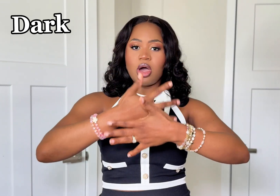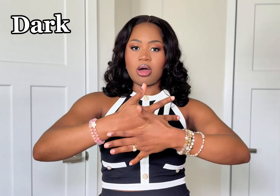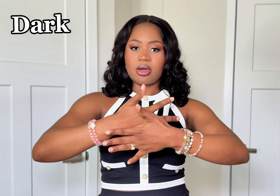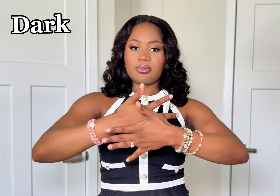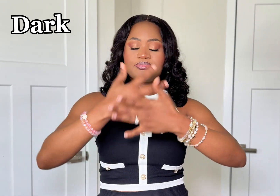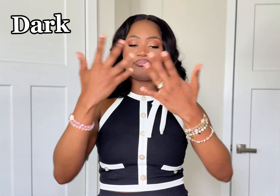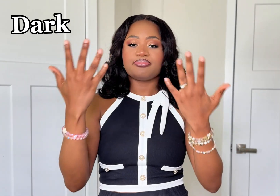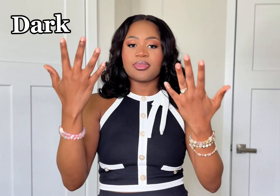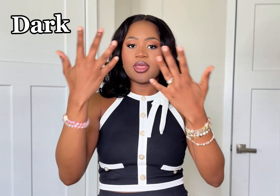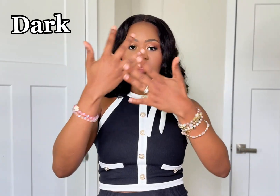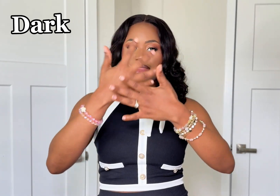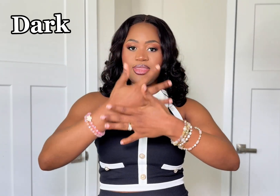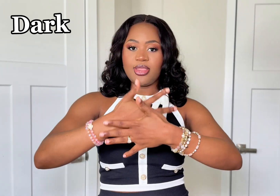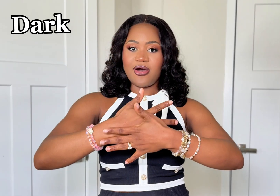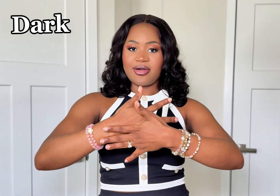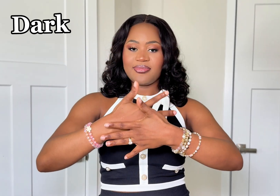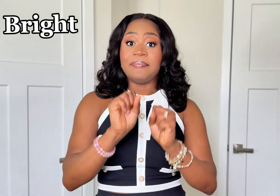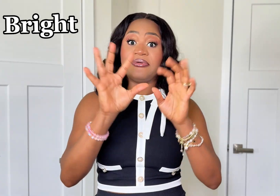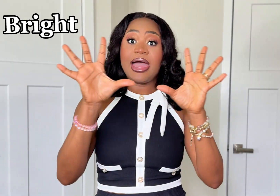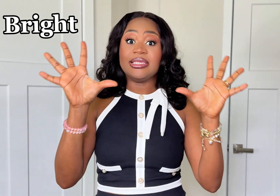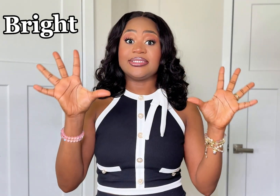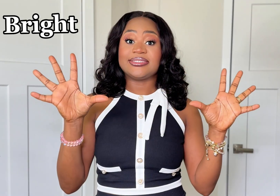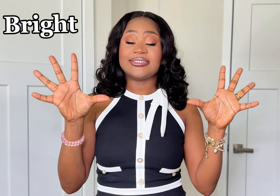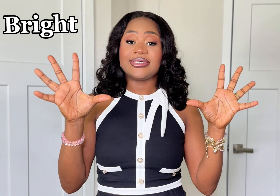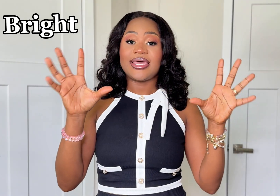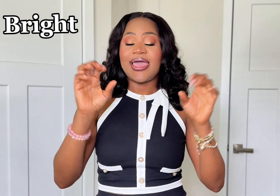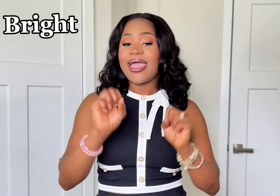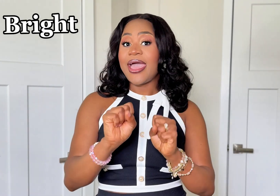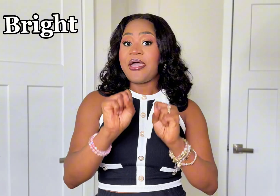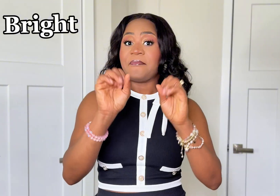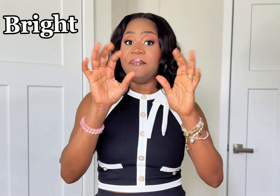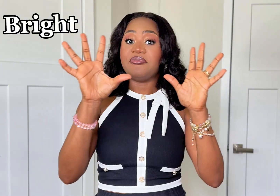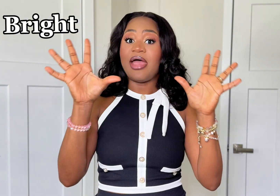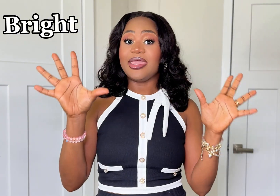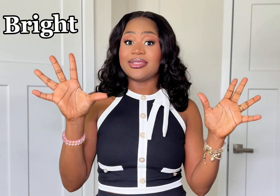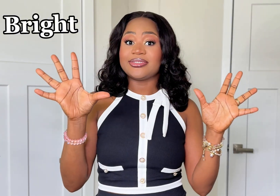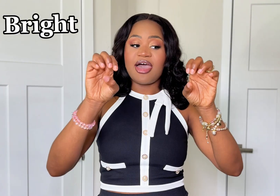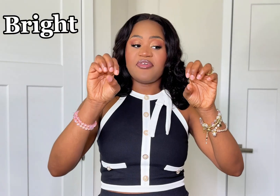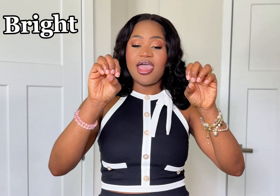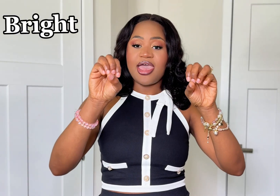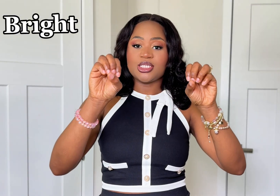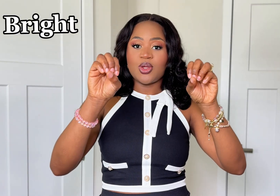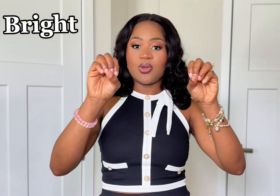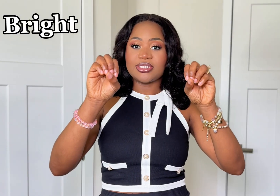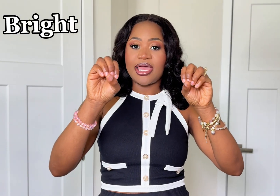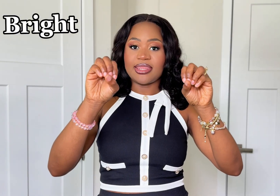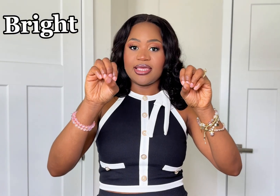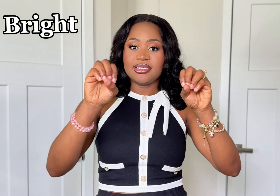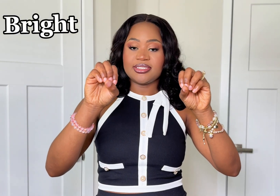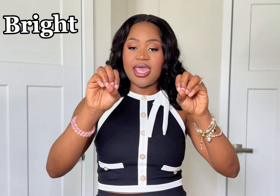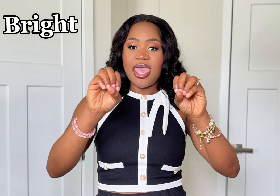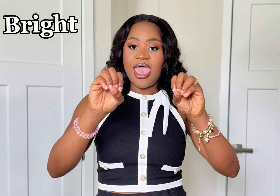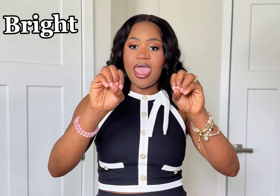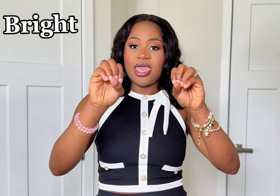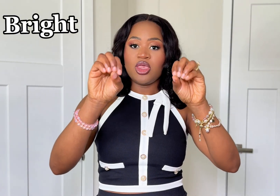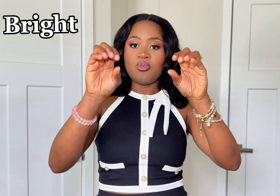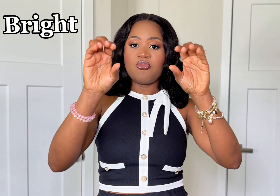Dark. Dark. Bright. Bright. Have your hands closed like this and you move